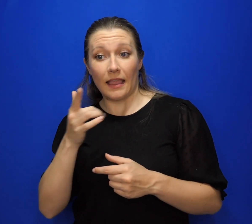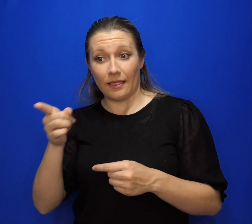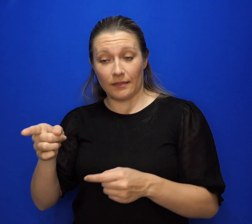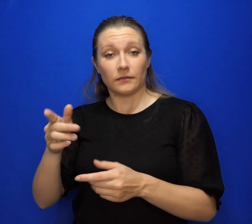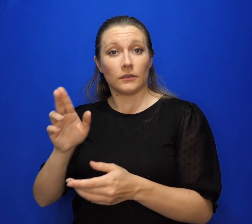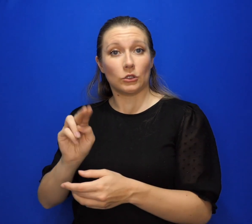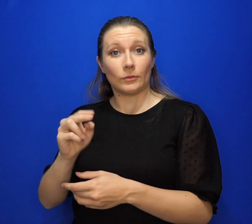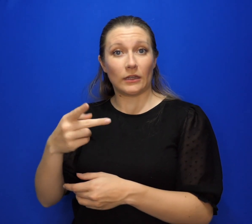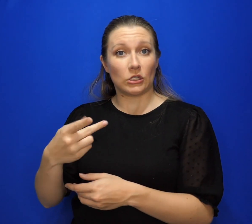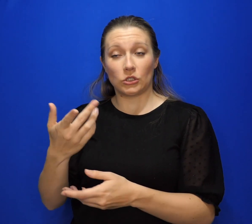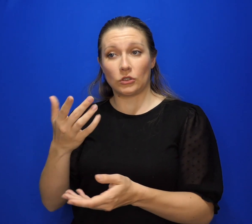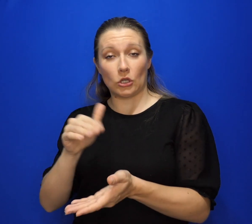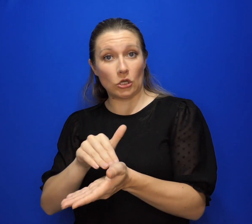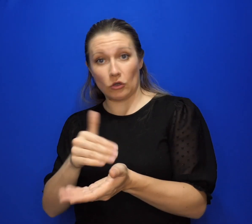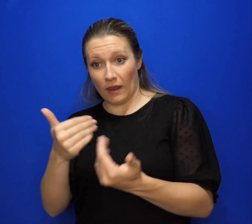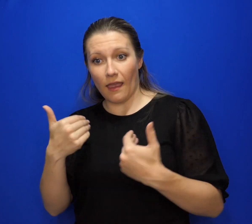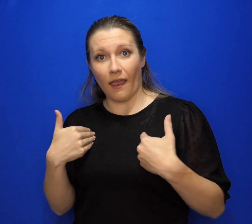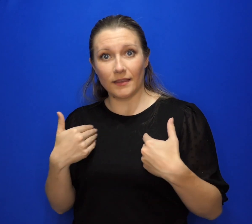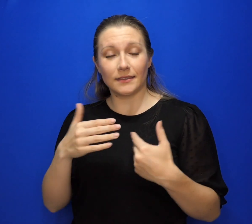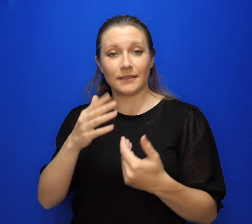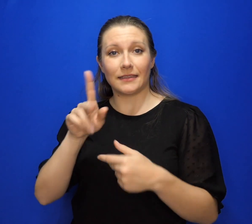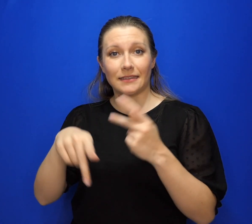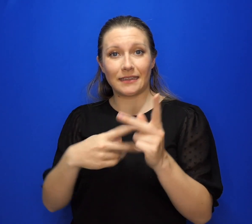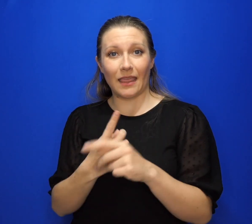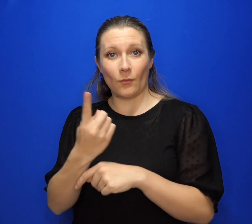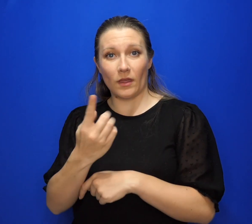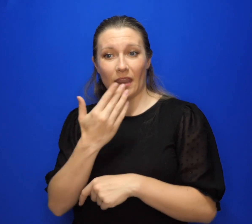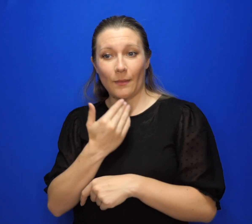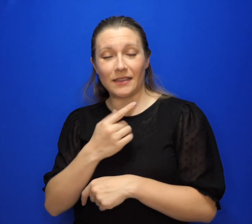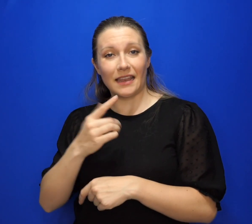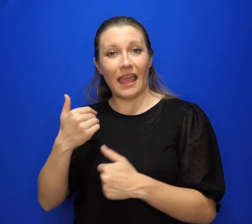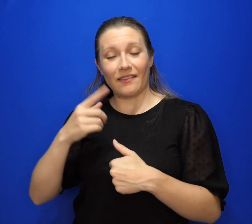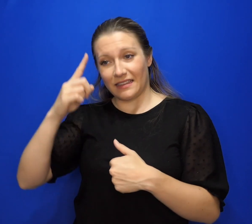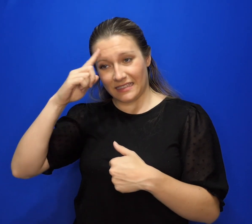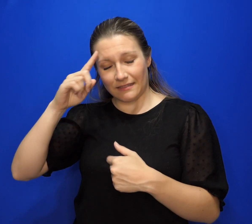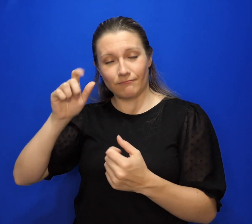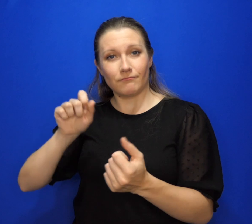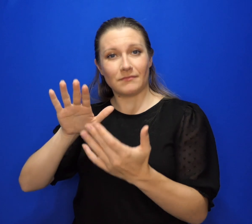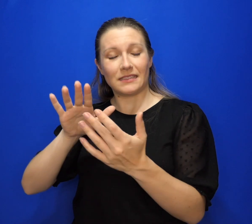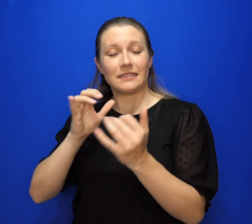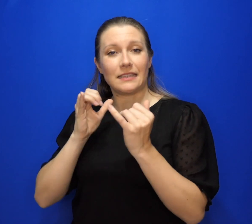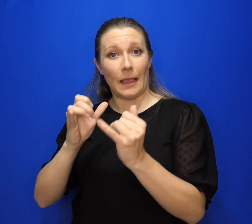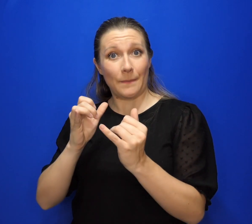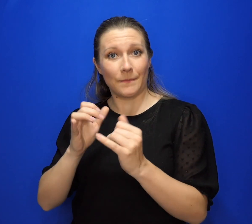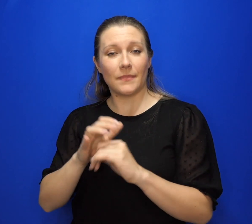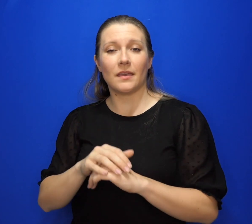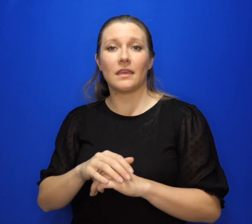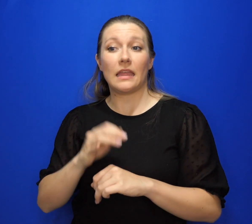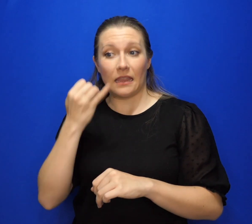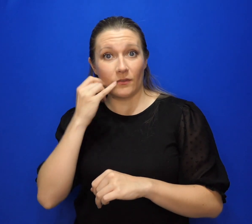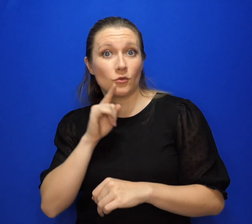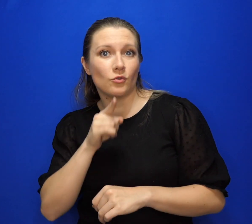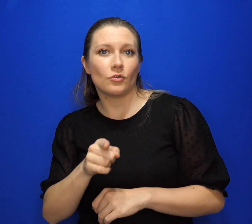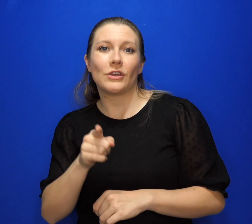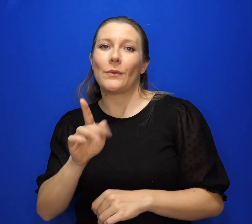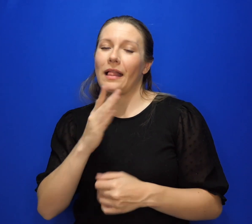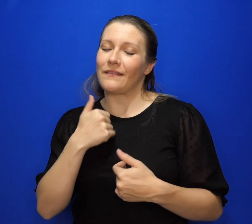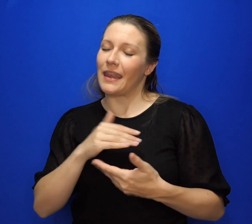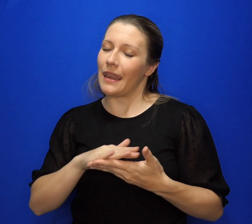think about it. If that's the case, you're probably really going to have a nice, smooth time of it. But if you're just talking to a lovely person who